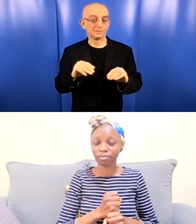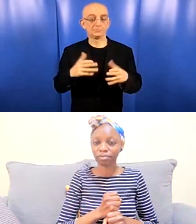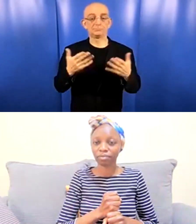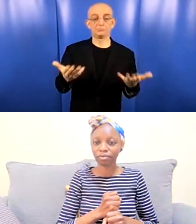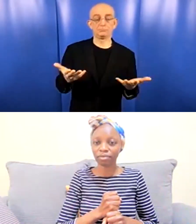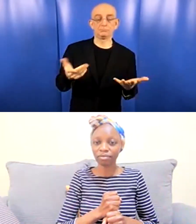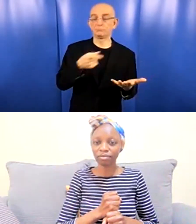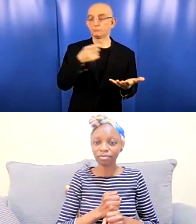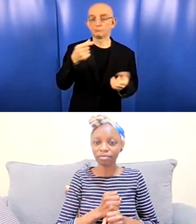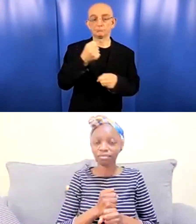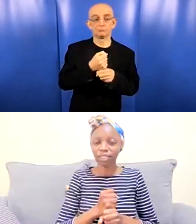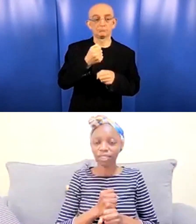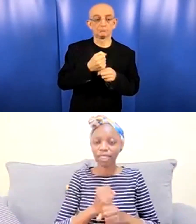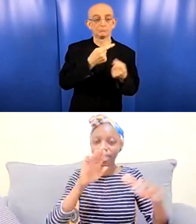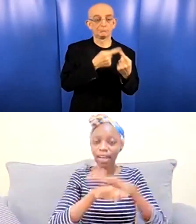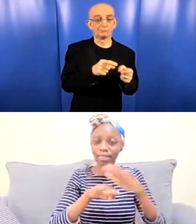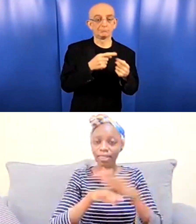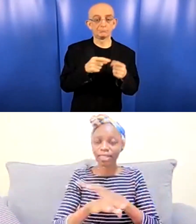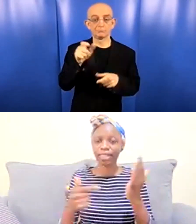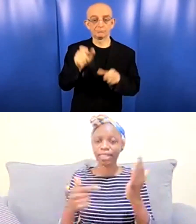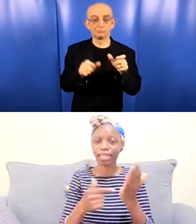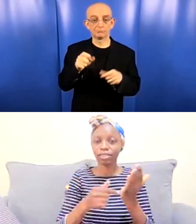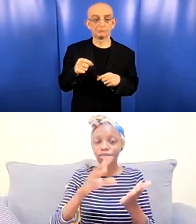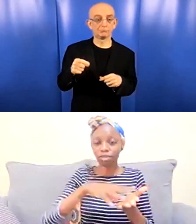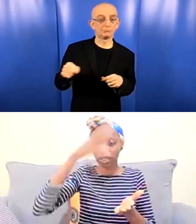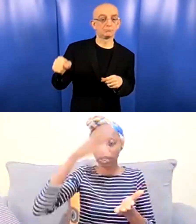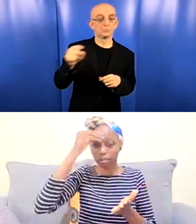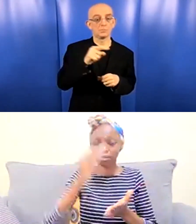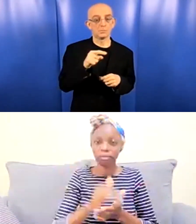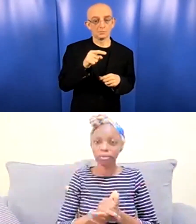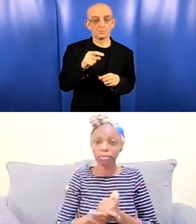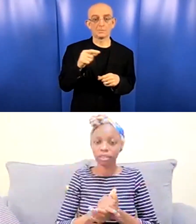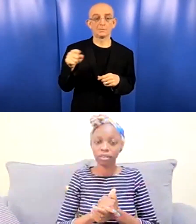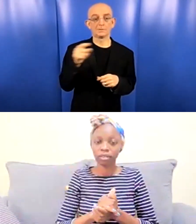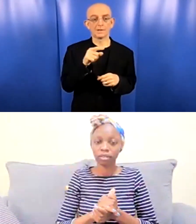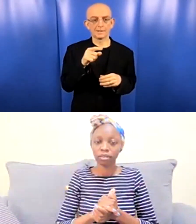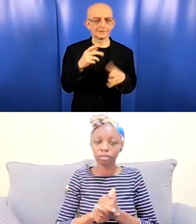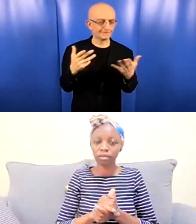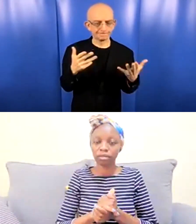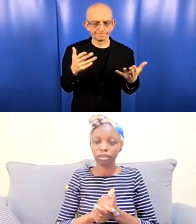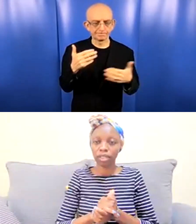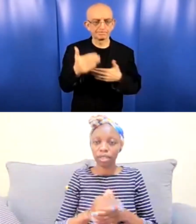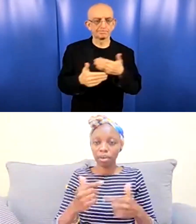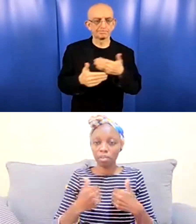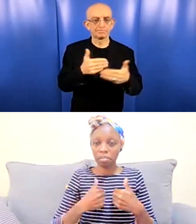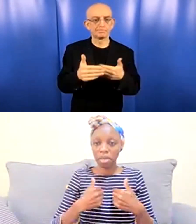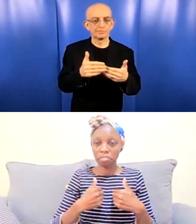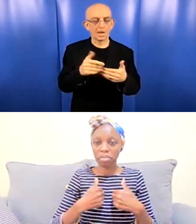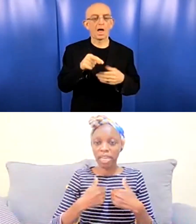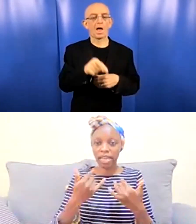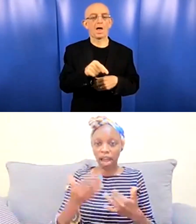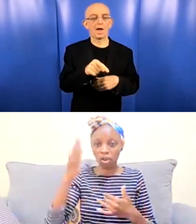in accessing digital learning. I have come to note it